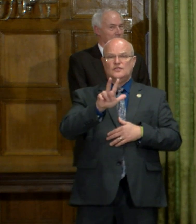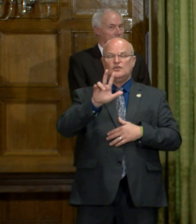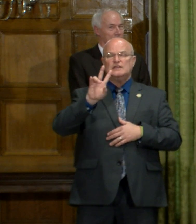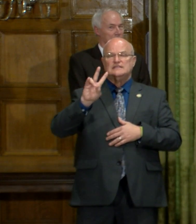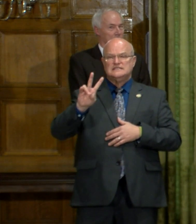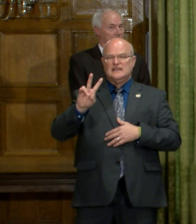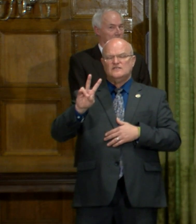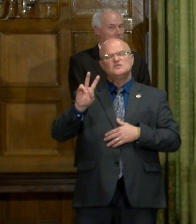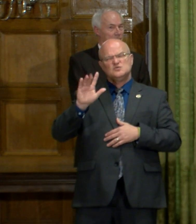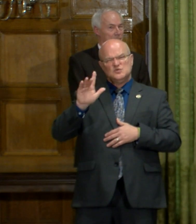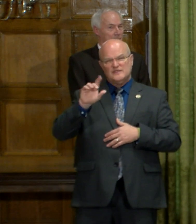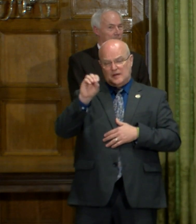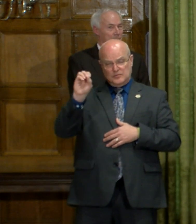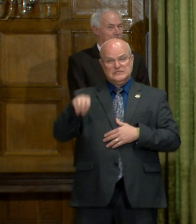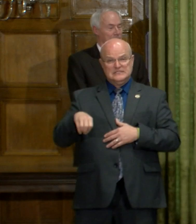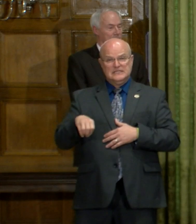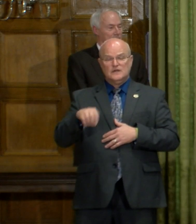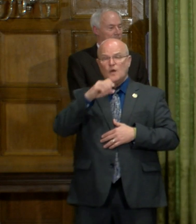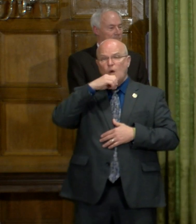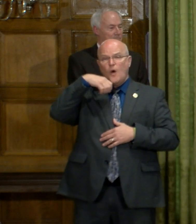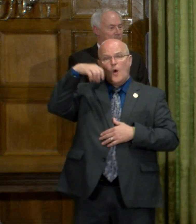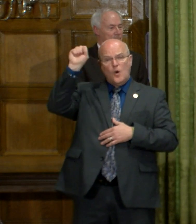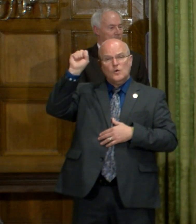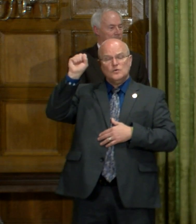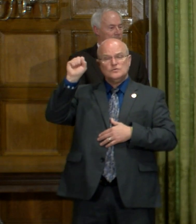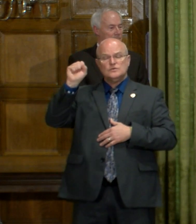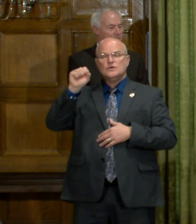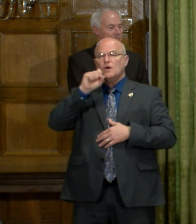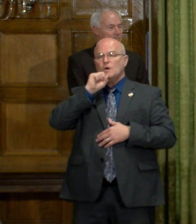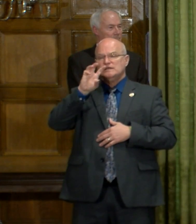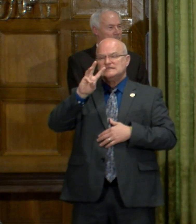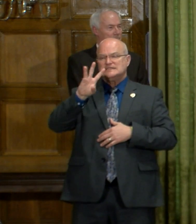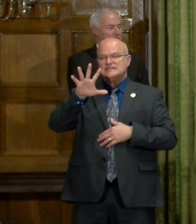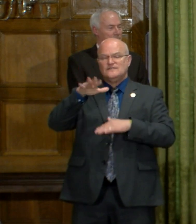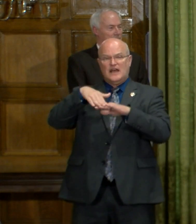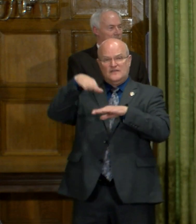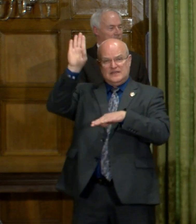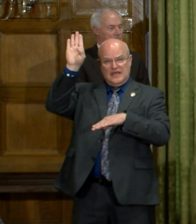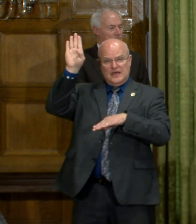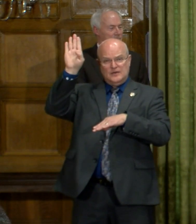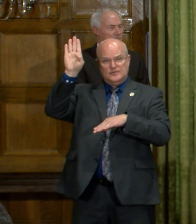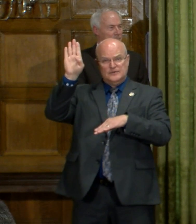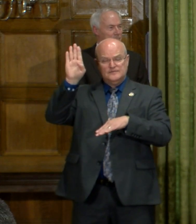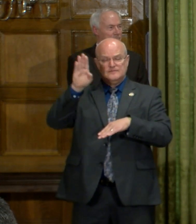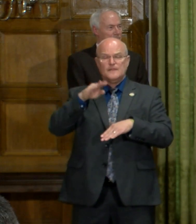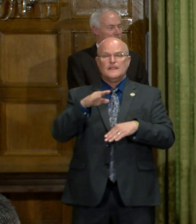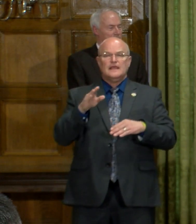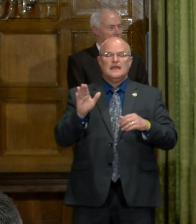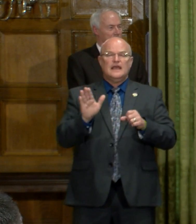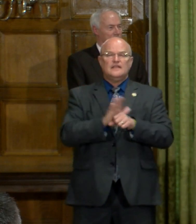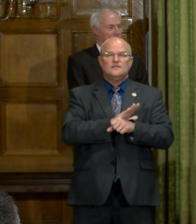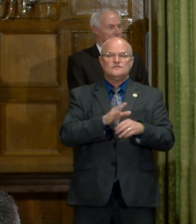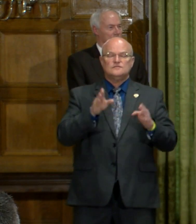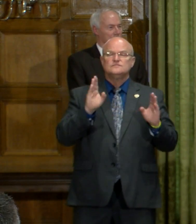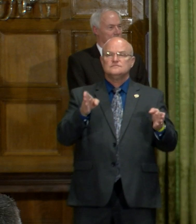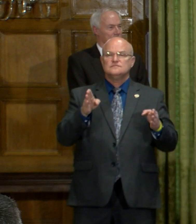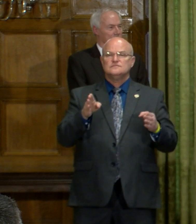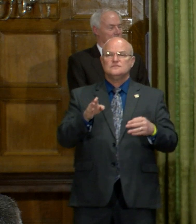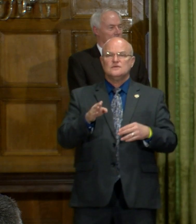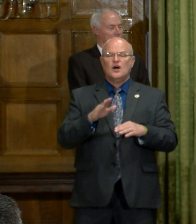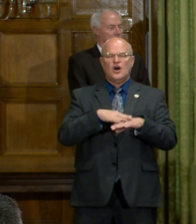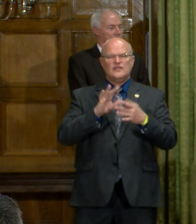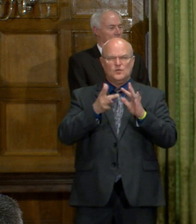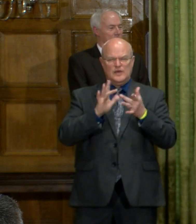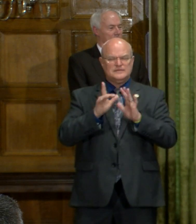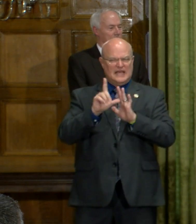237, or 25%, are older Arkansans, age 65 or older, and the full age range breakdown will